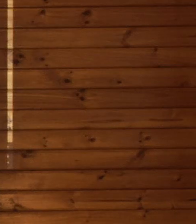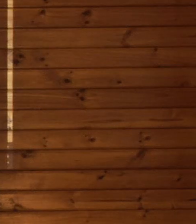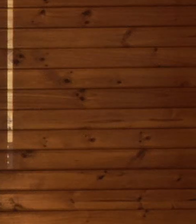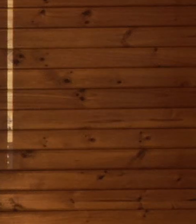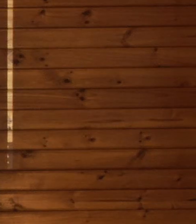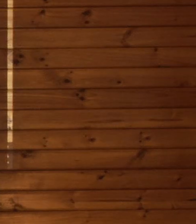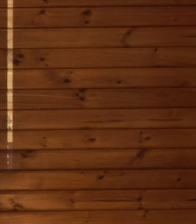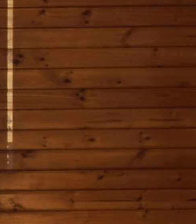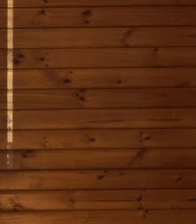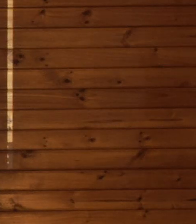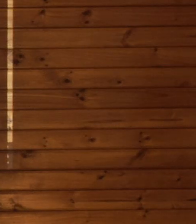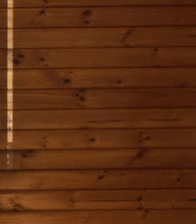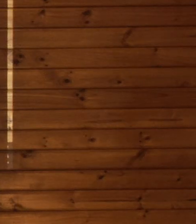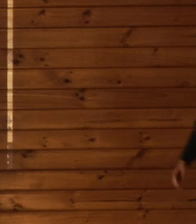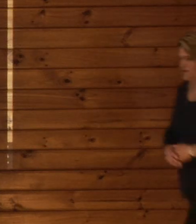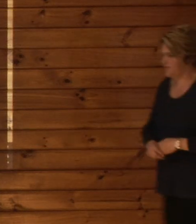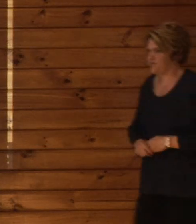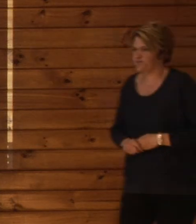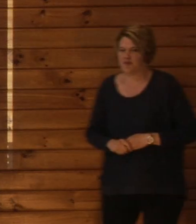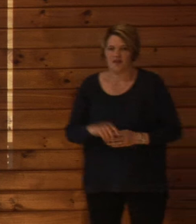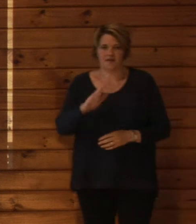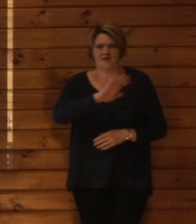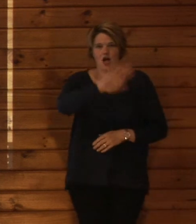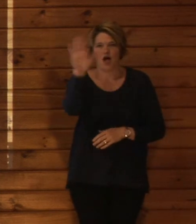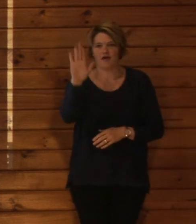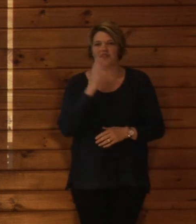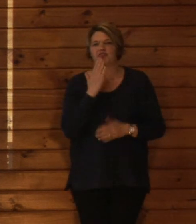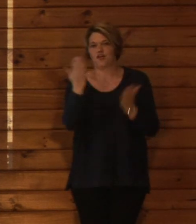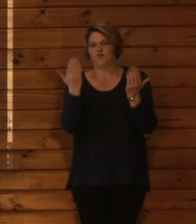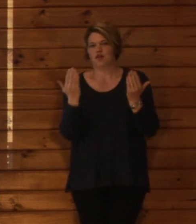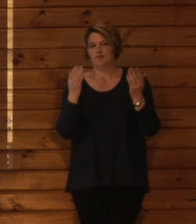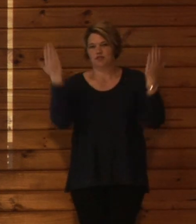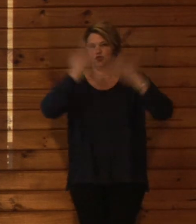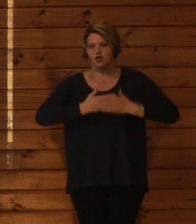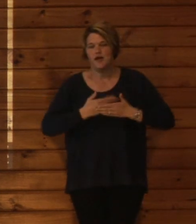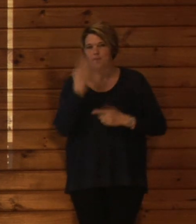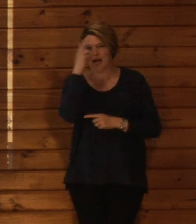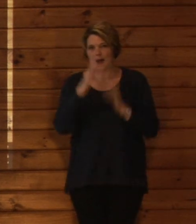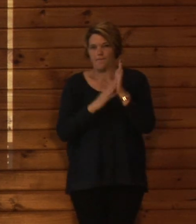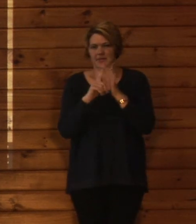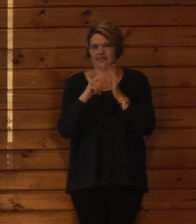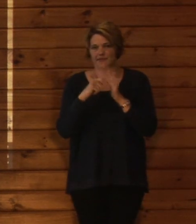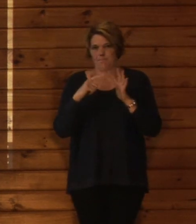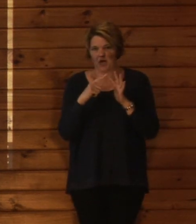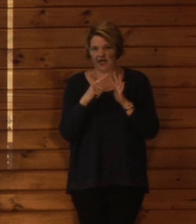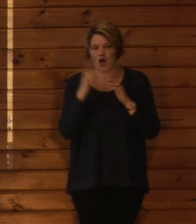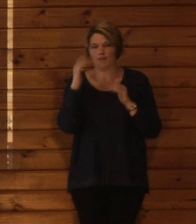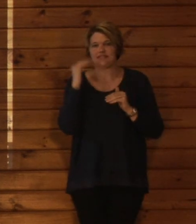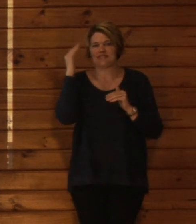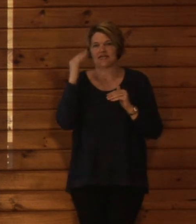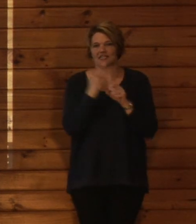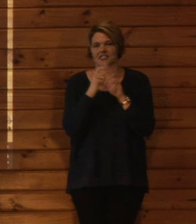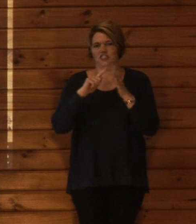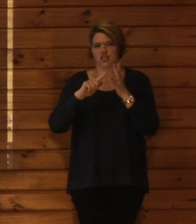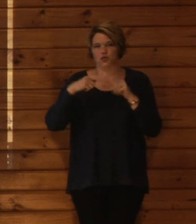Hi guys, thanks for coming along. My name's Mike Jacka. I'm a Senior Geotechnical Engineer with Tonkin and Taylor. So I've been